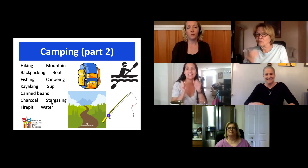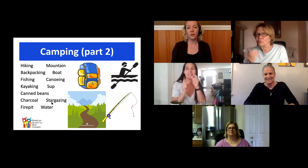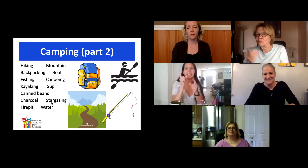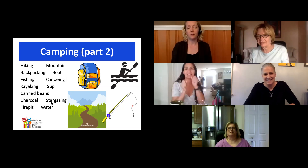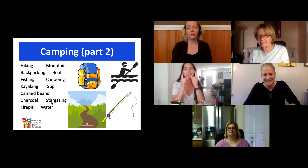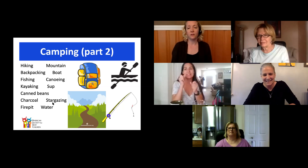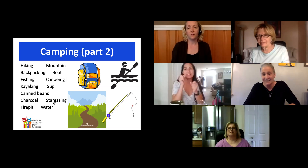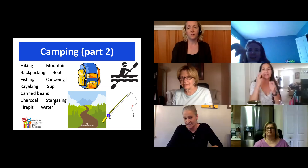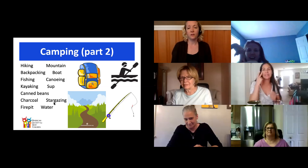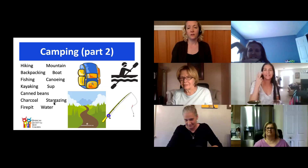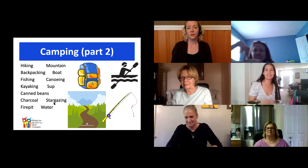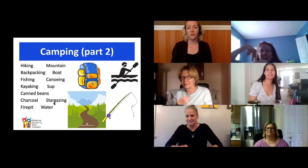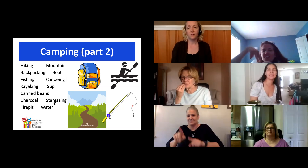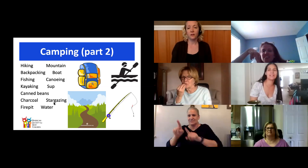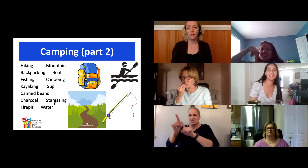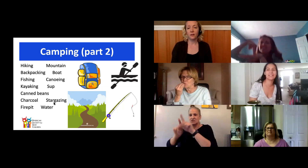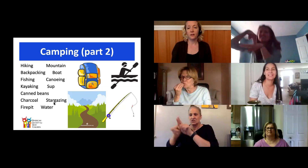nothing.